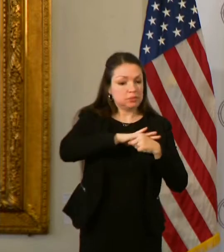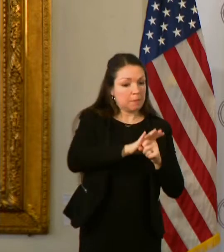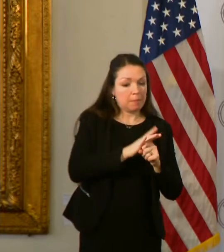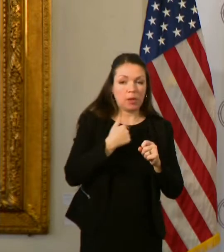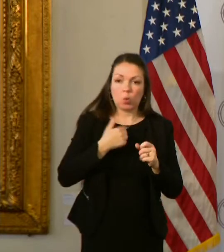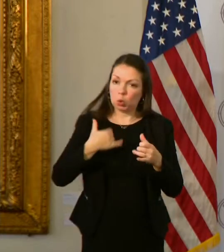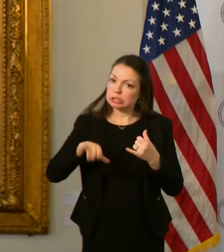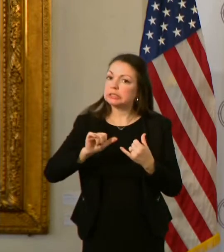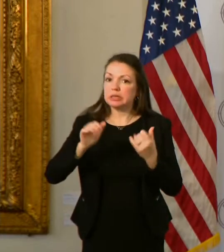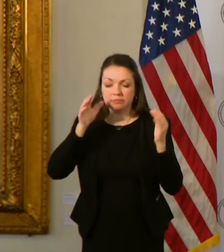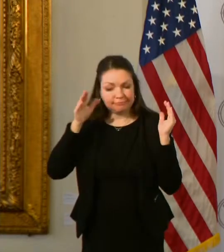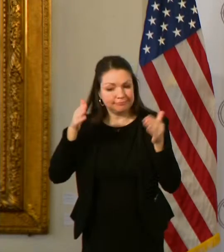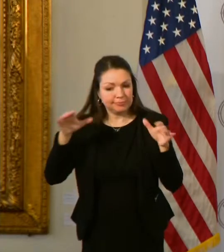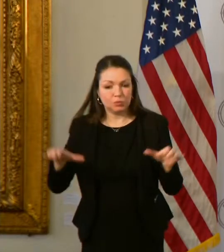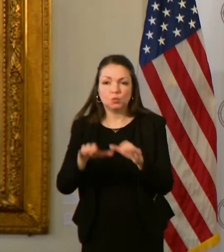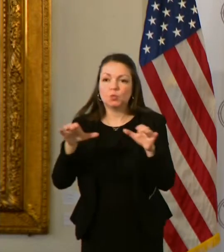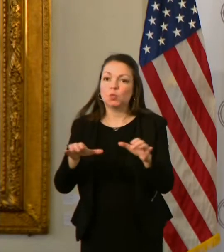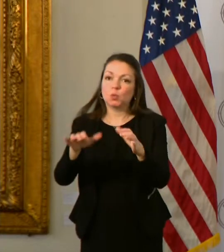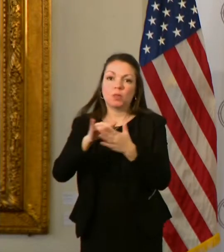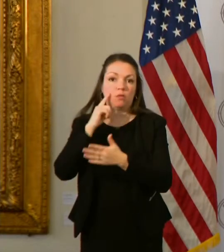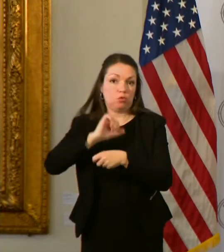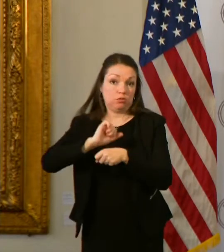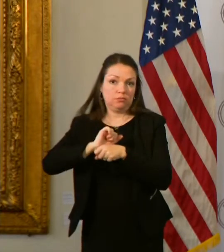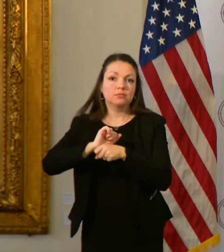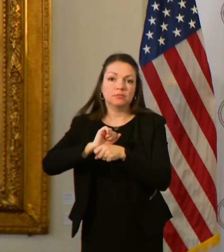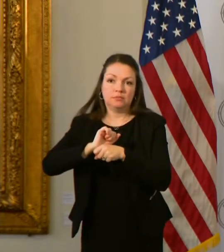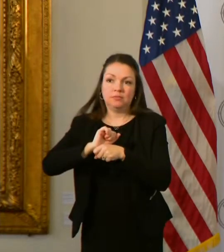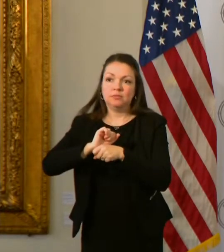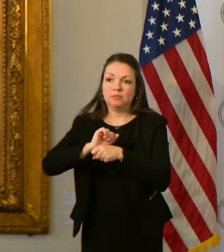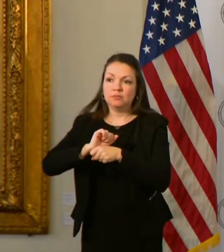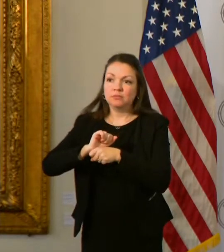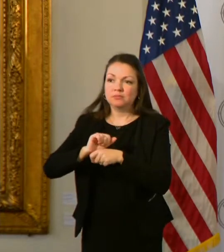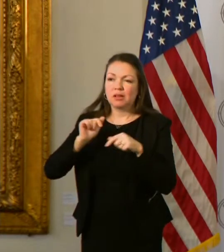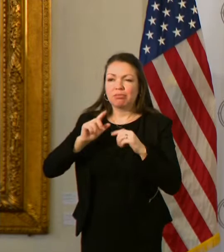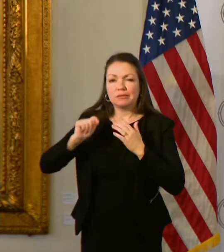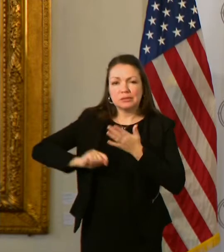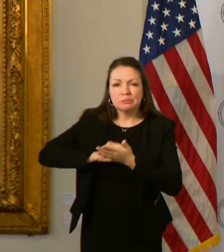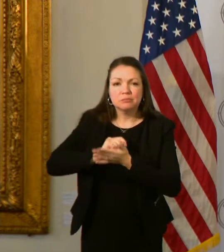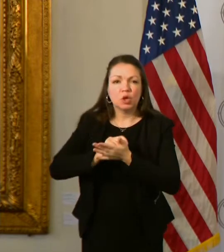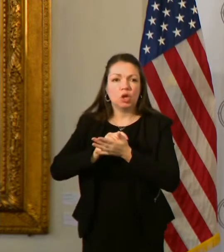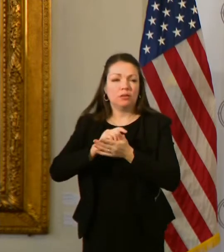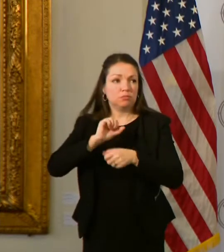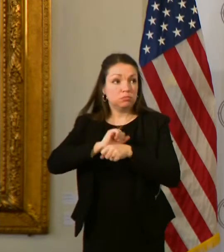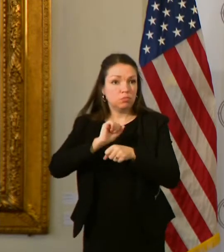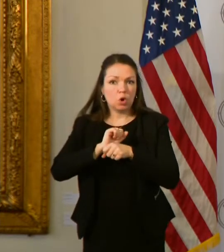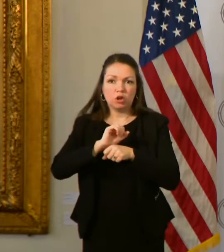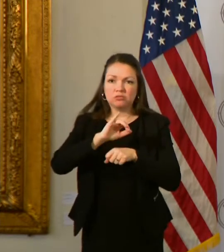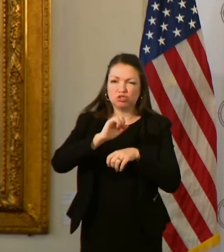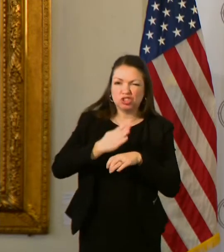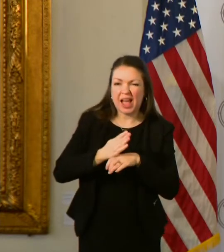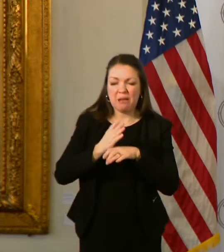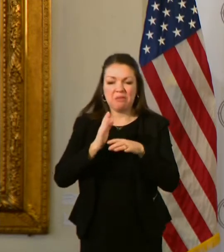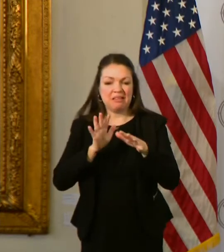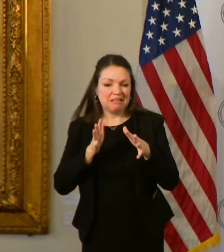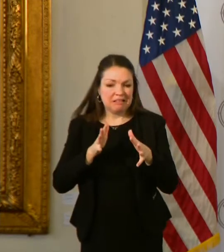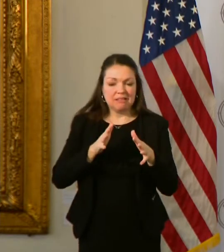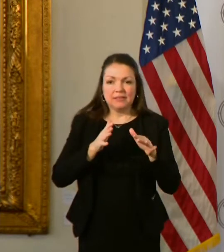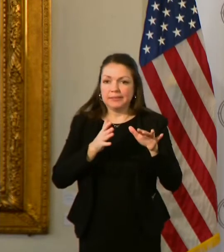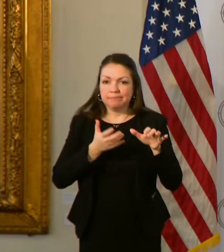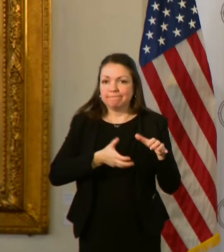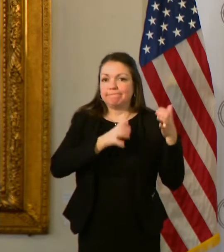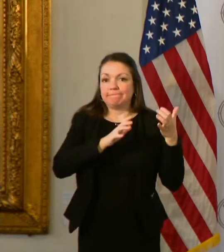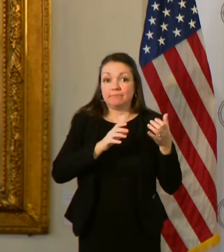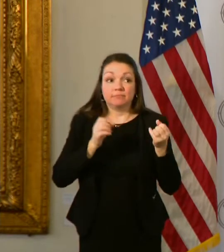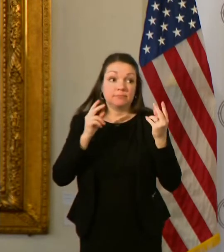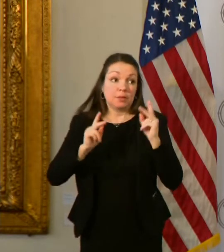pandemic and this period of turmoil in workforce, which some of us have collectively called the